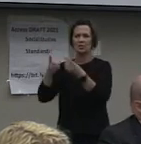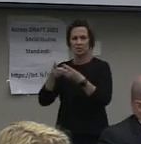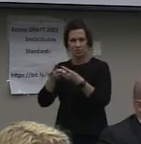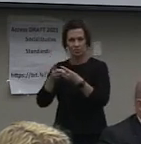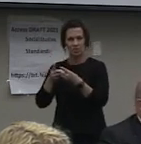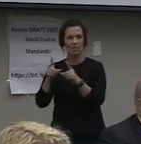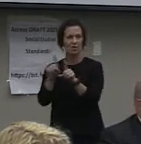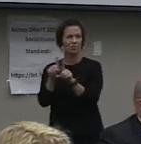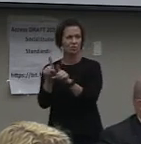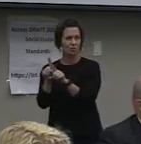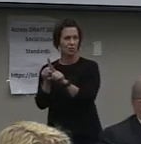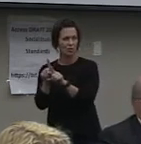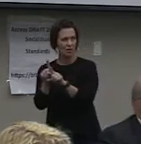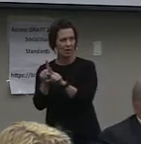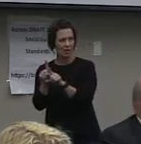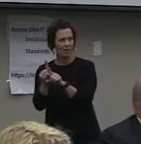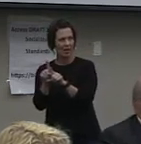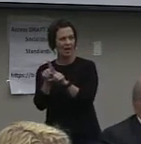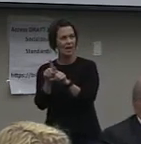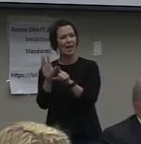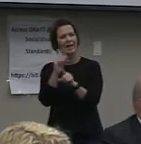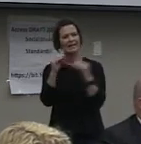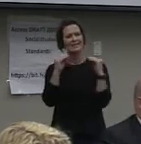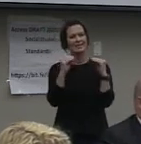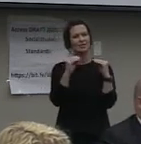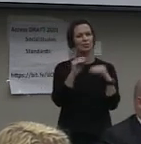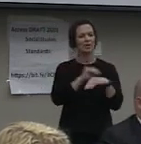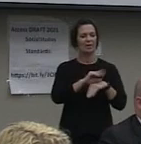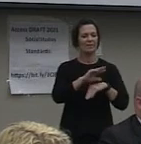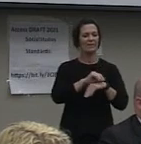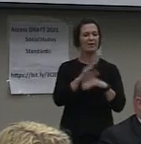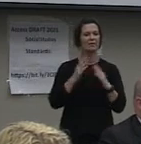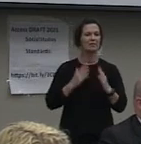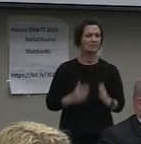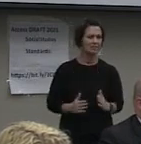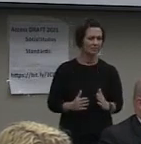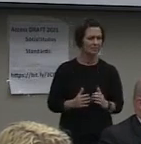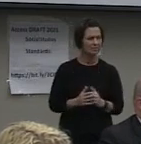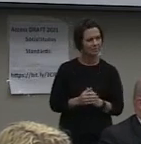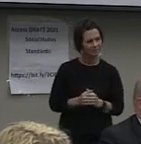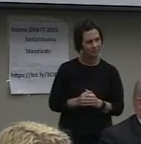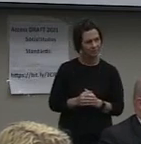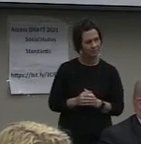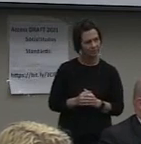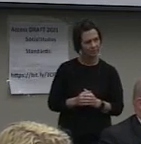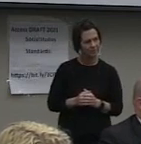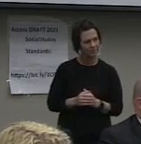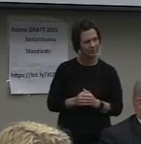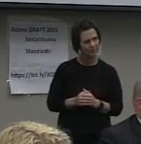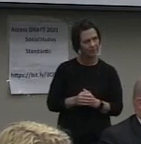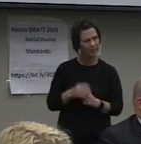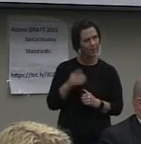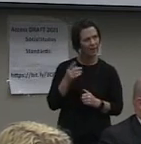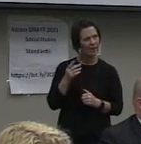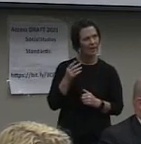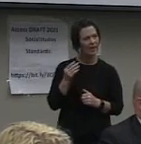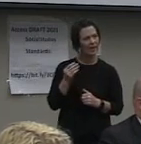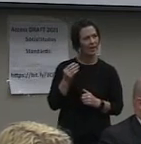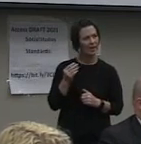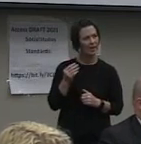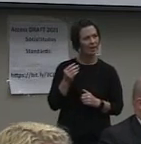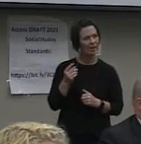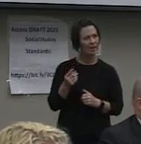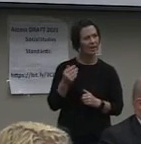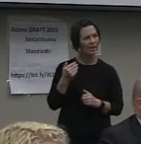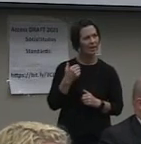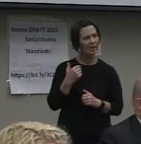and working really closely with teacher leader advisors. In addition, we'll wonder, and then we brought up the comment that gap here, that we have the